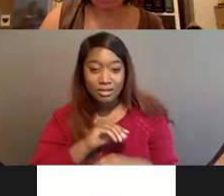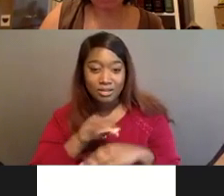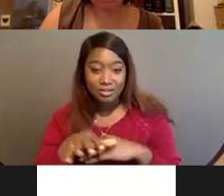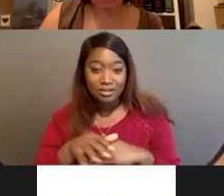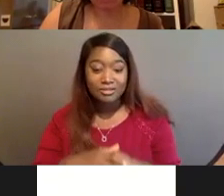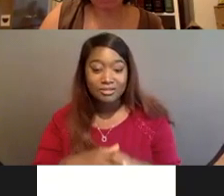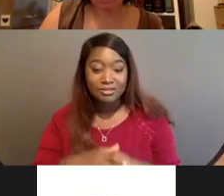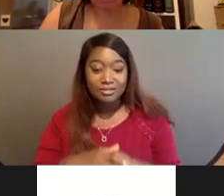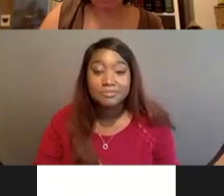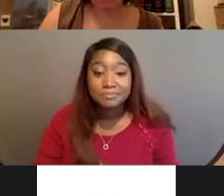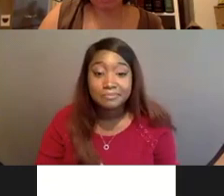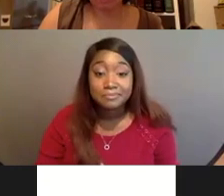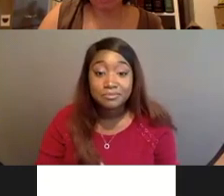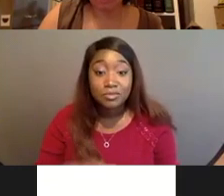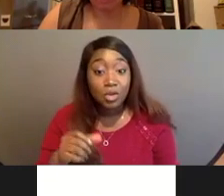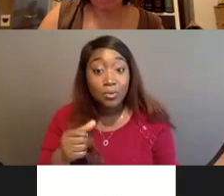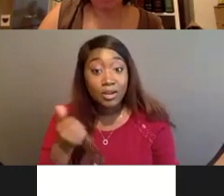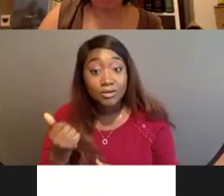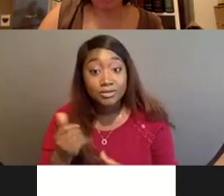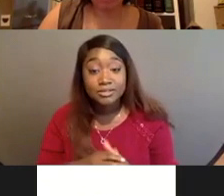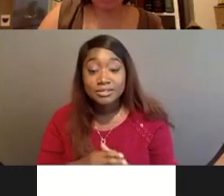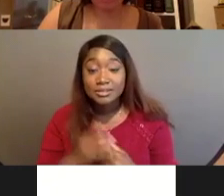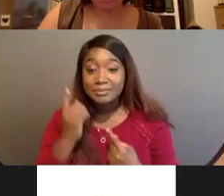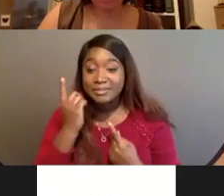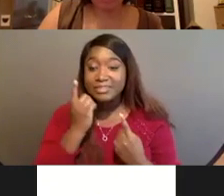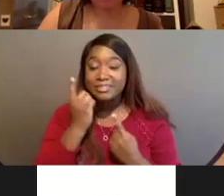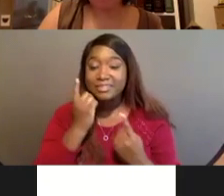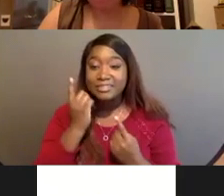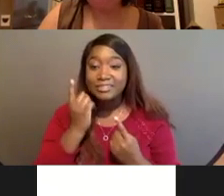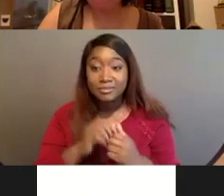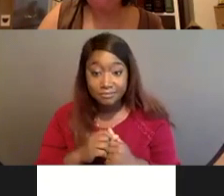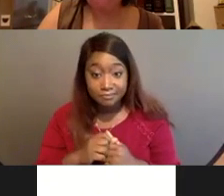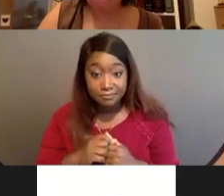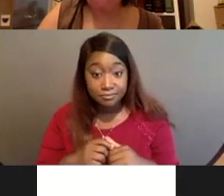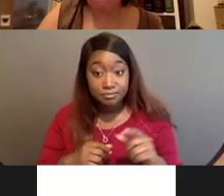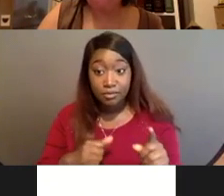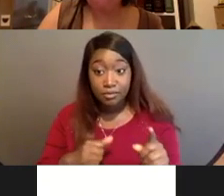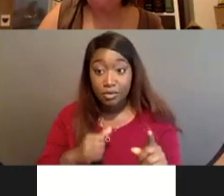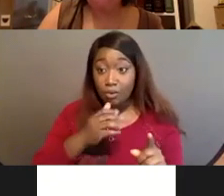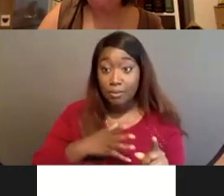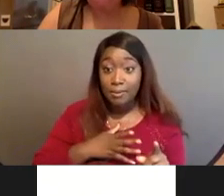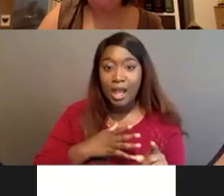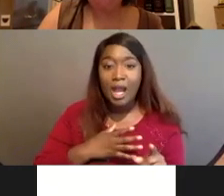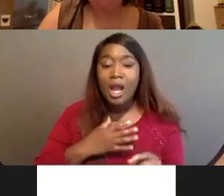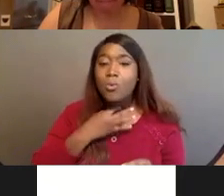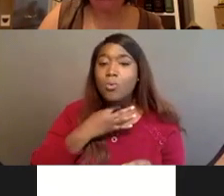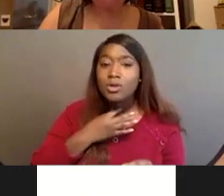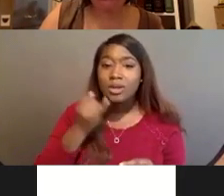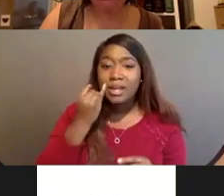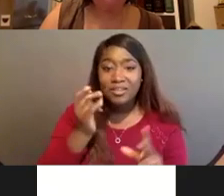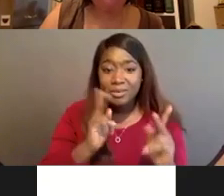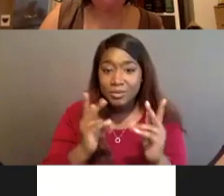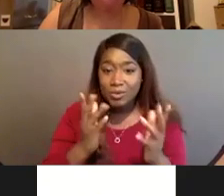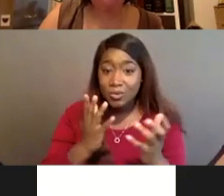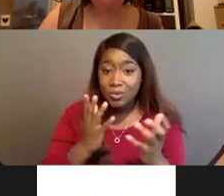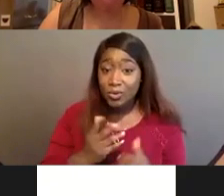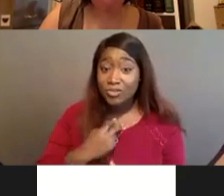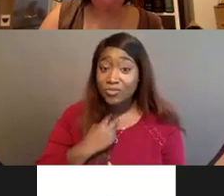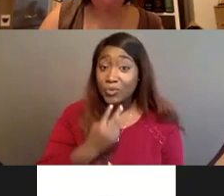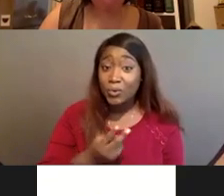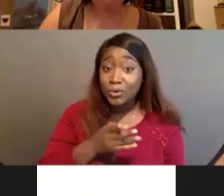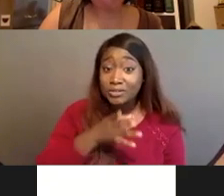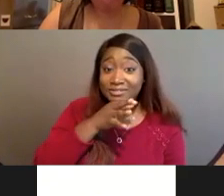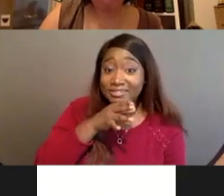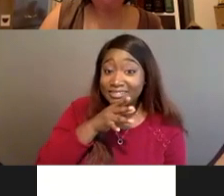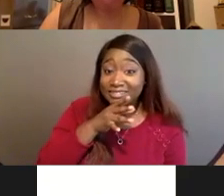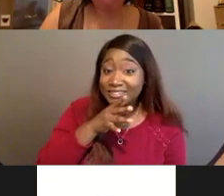What else? I'm wondering if folks want to get their voices out there. I don't know. Hard to read the room,